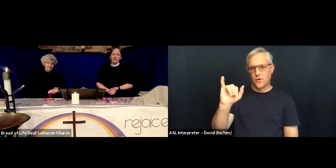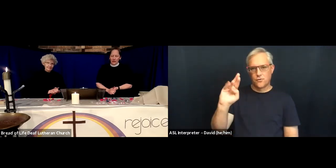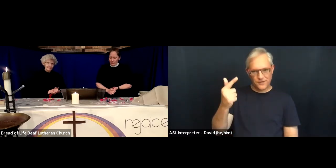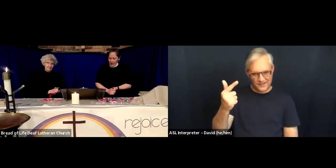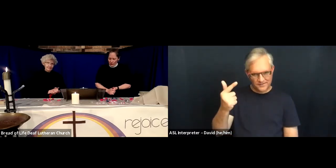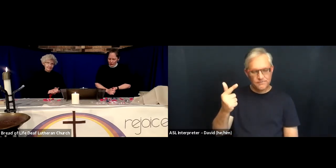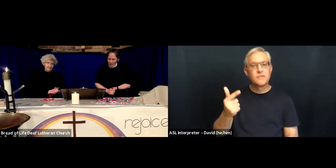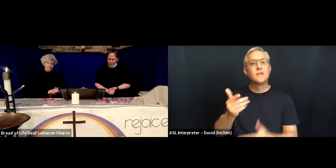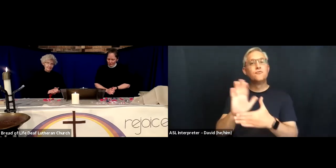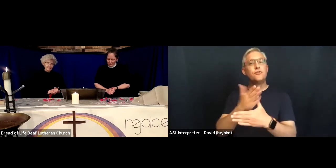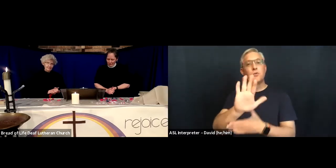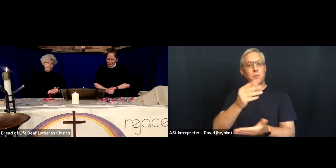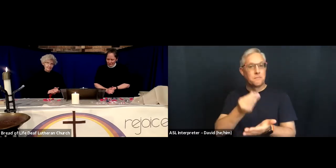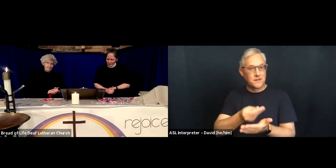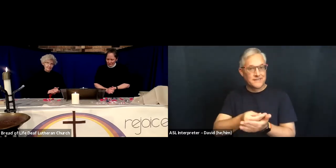with this congregation.